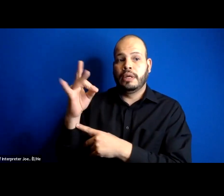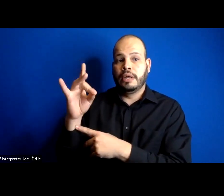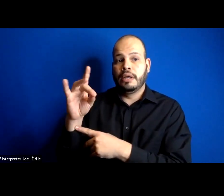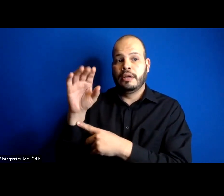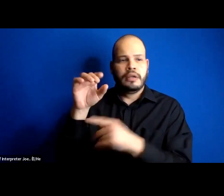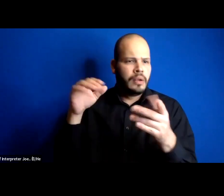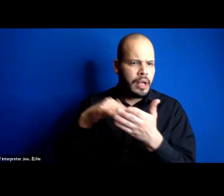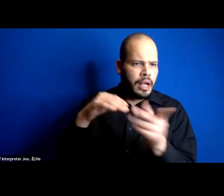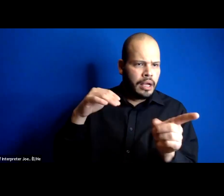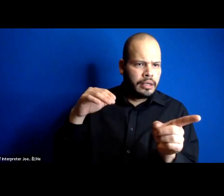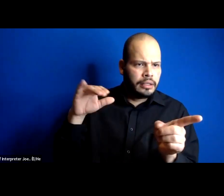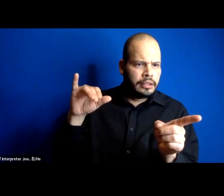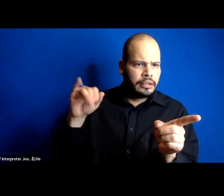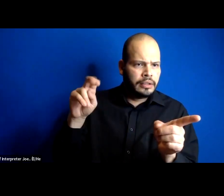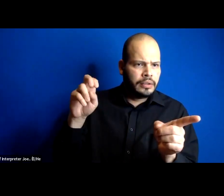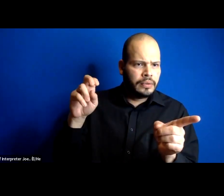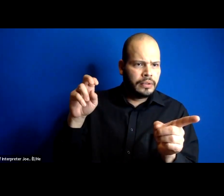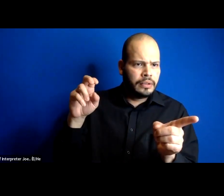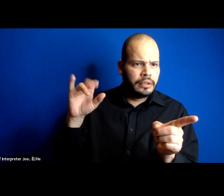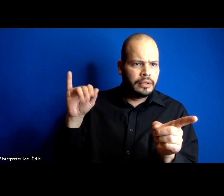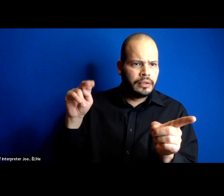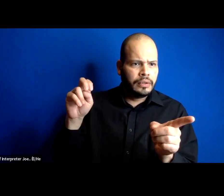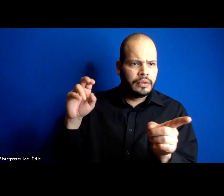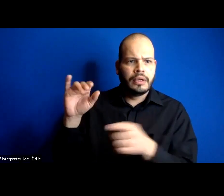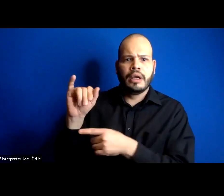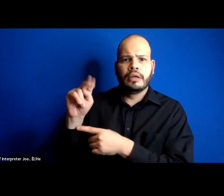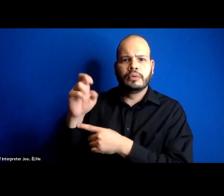So the last date was June 18th. Yes, yes.